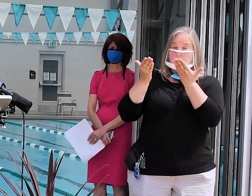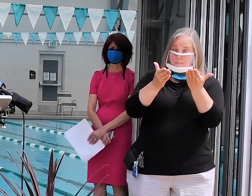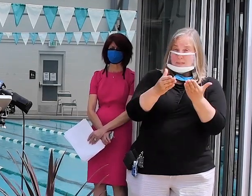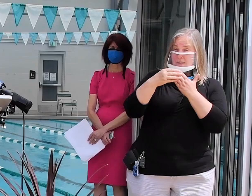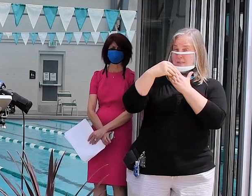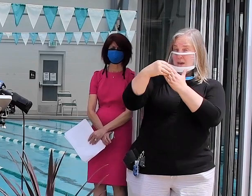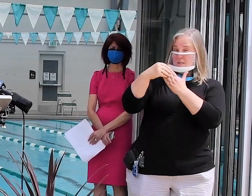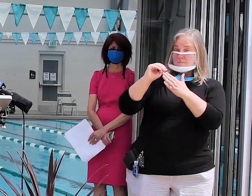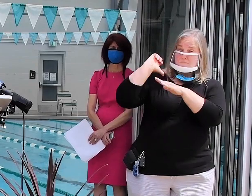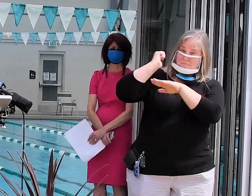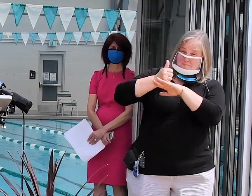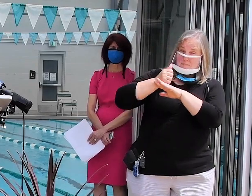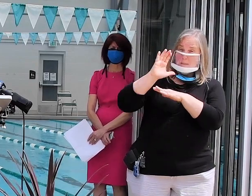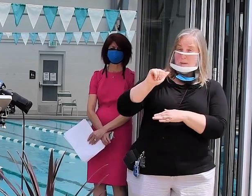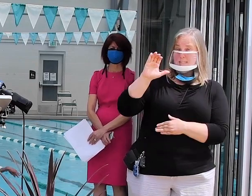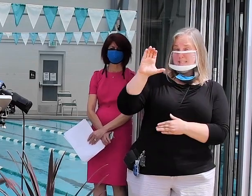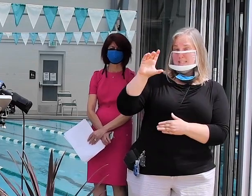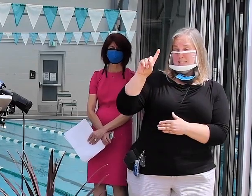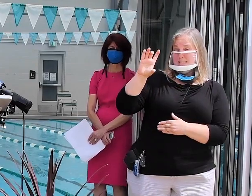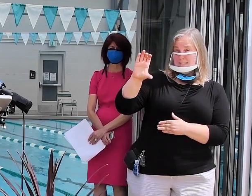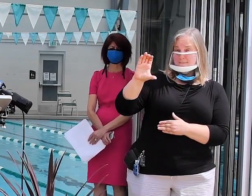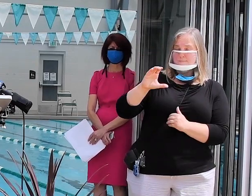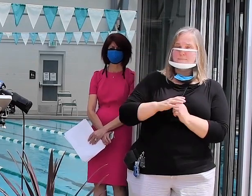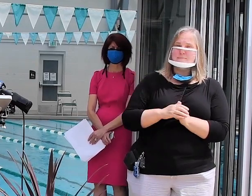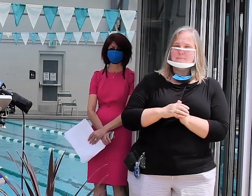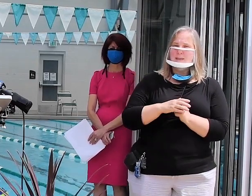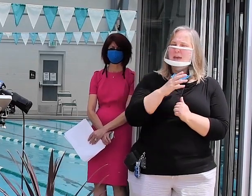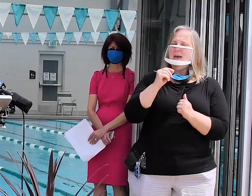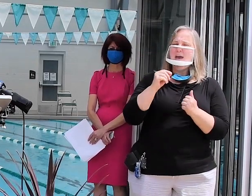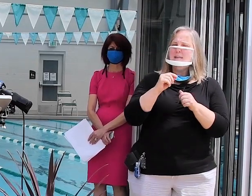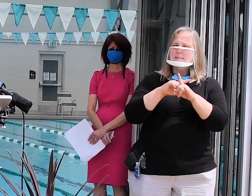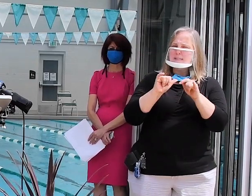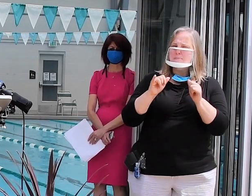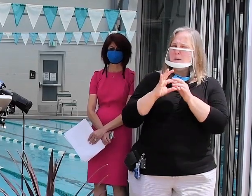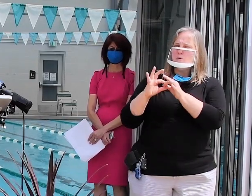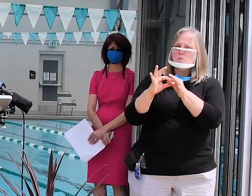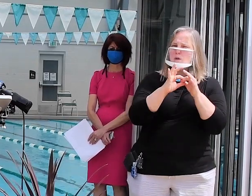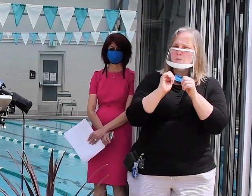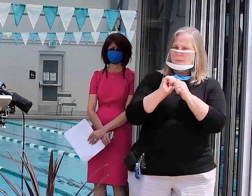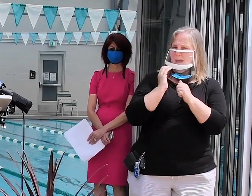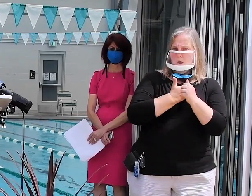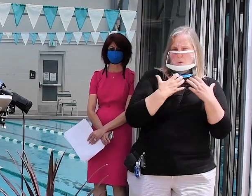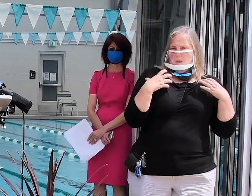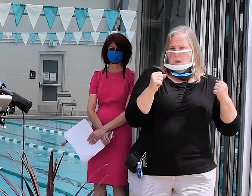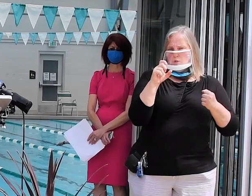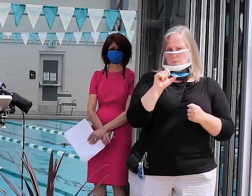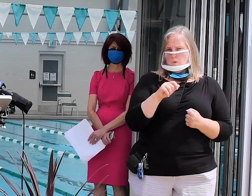guidelines established by the CDC and in coordination with our health department.